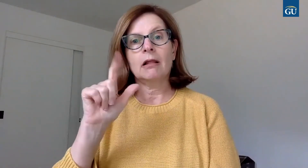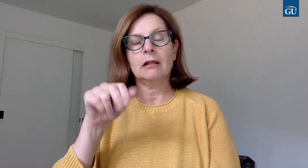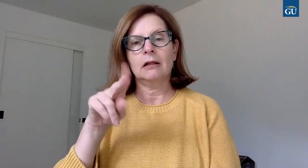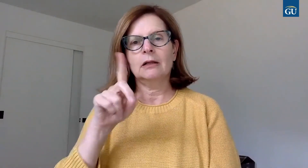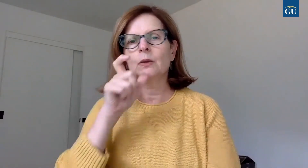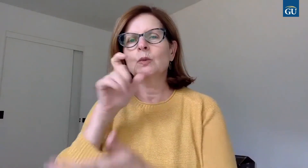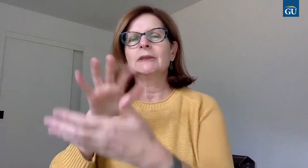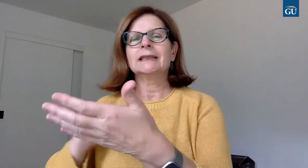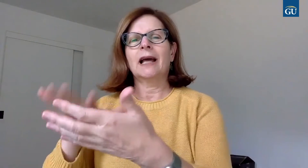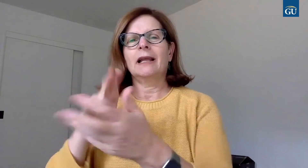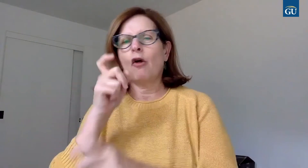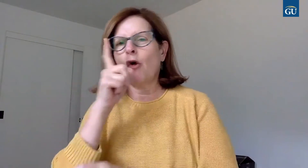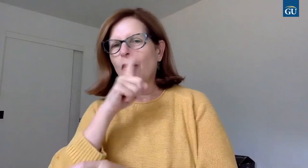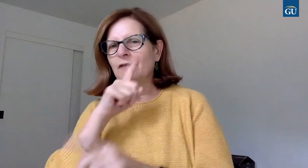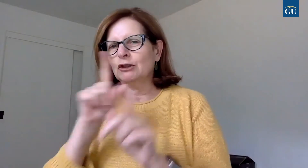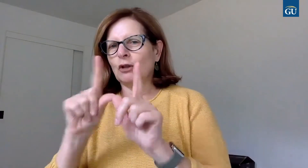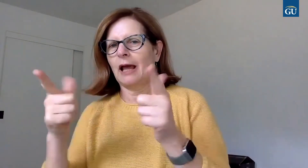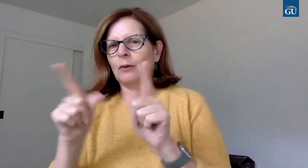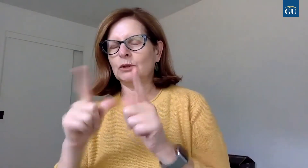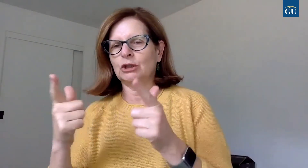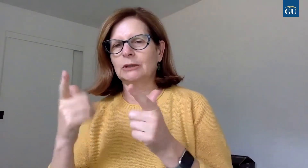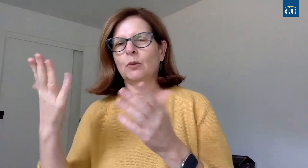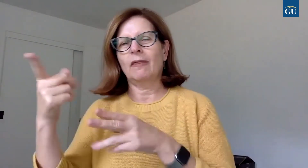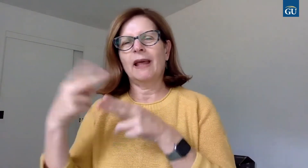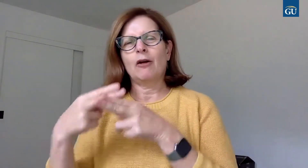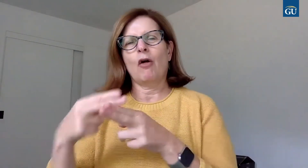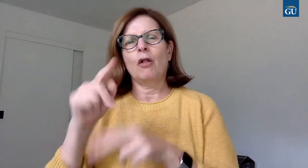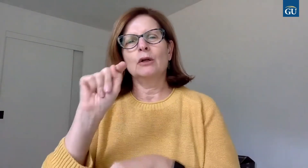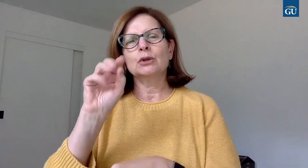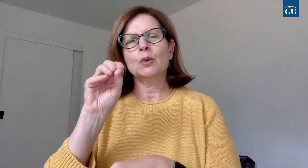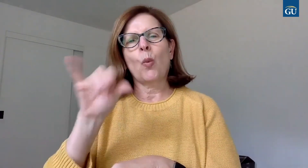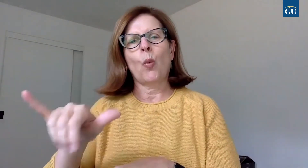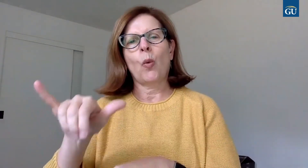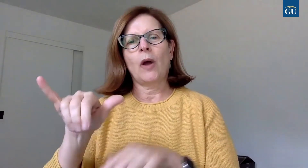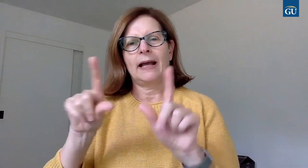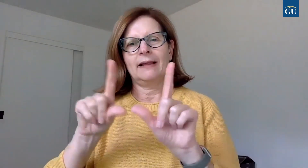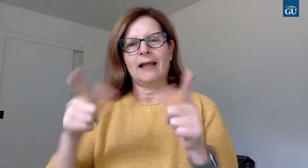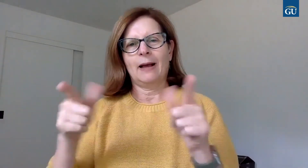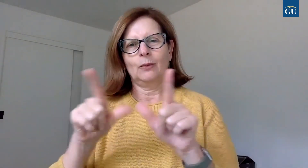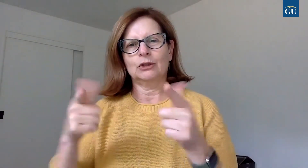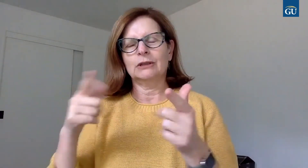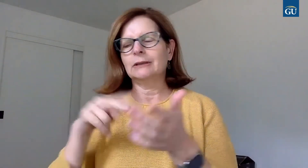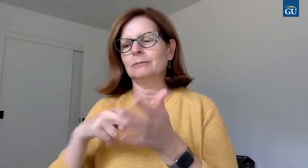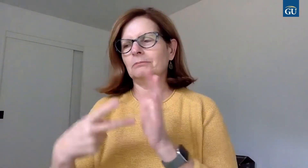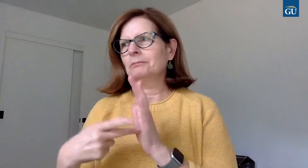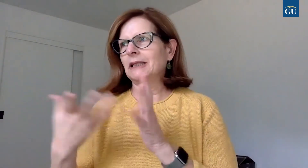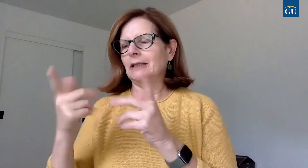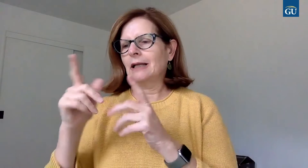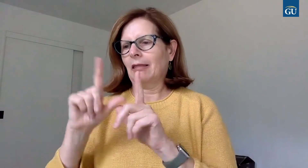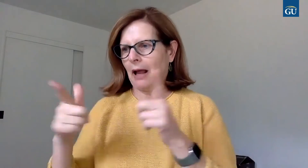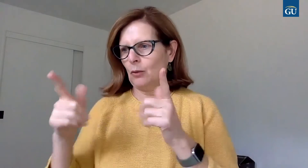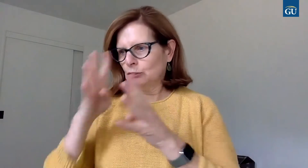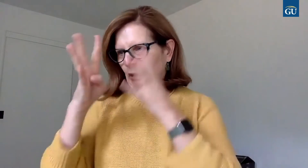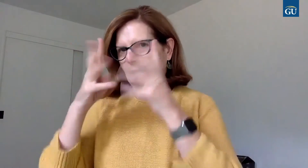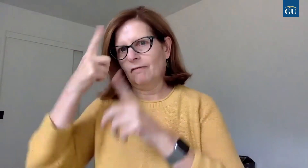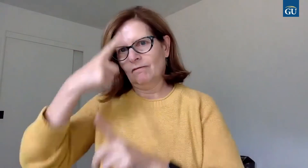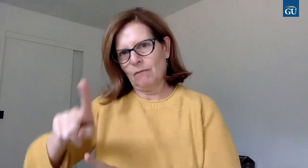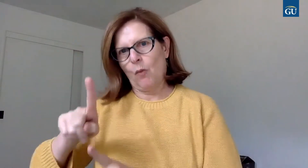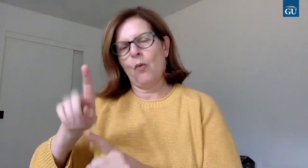from Scotland who study artificial languages, what they call toy languages. That means